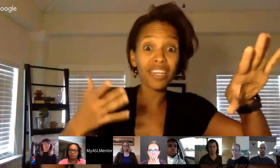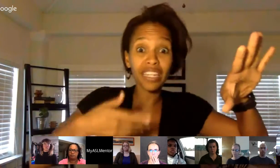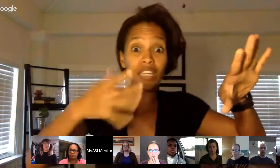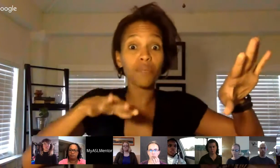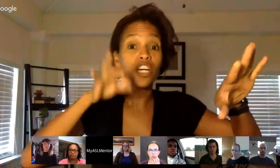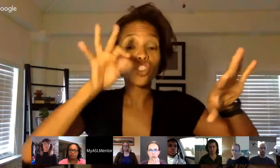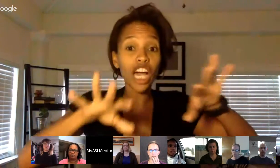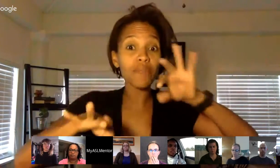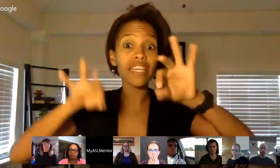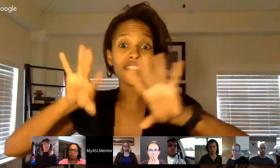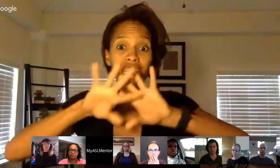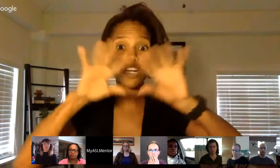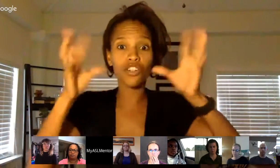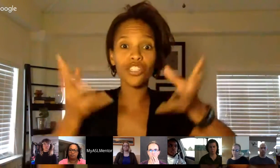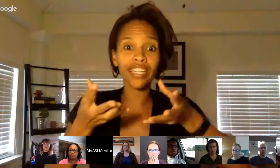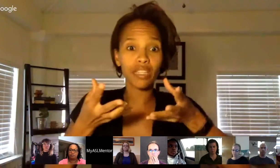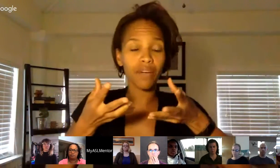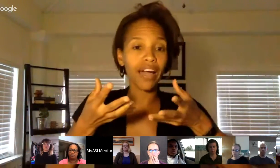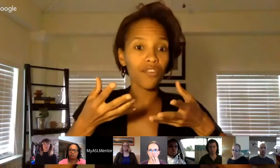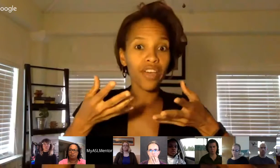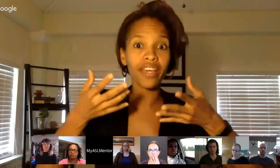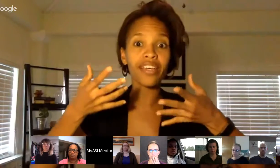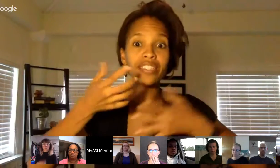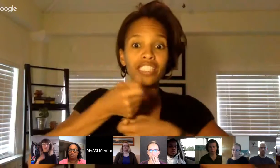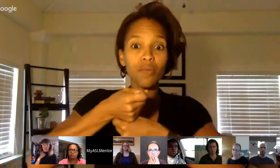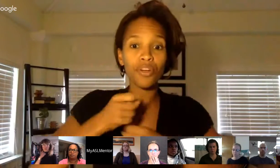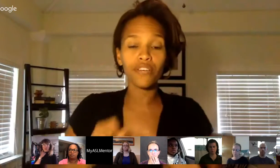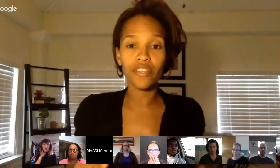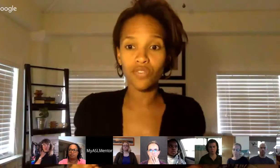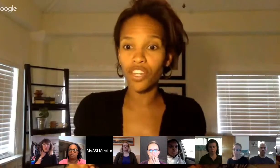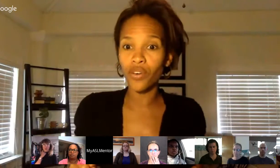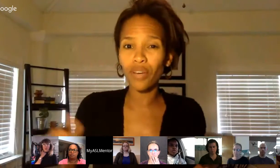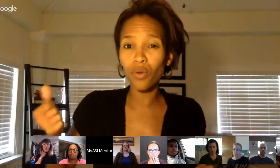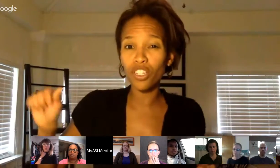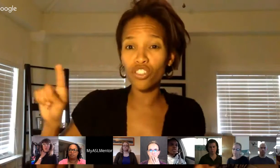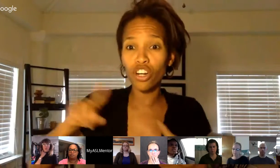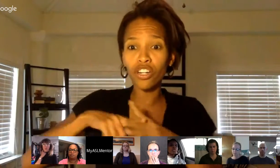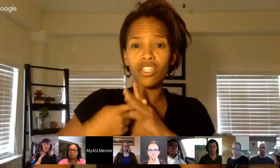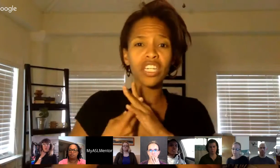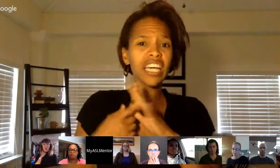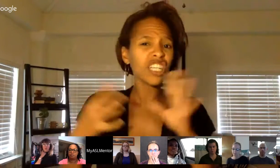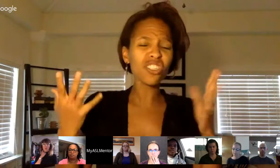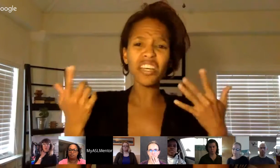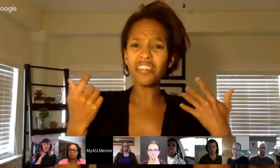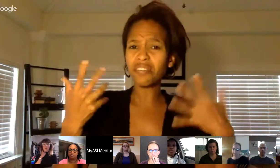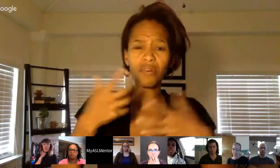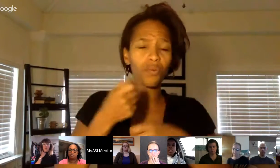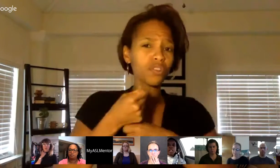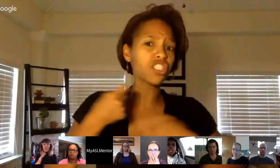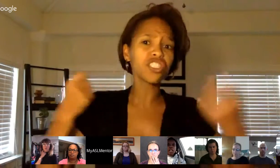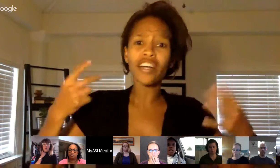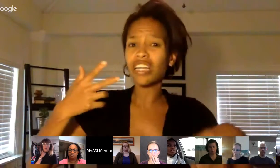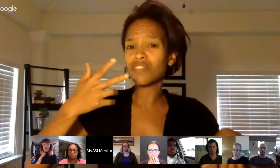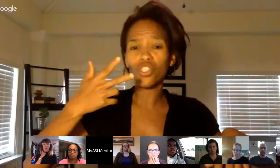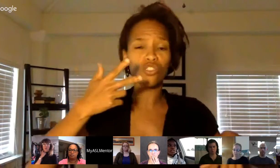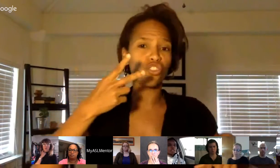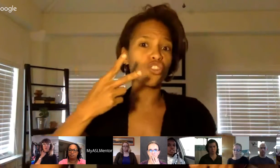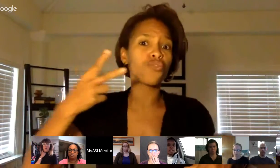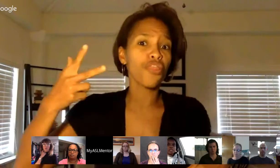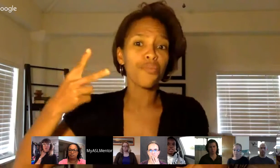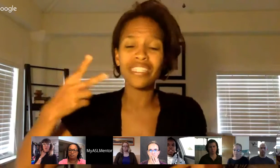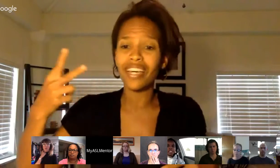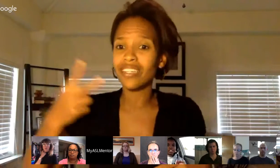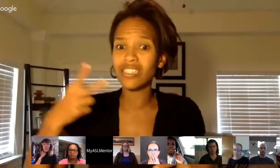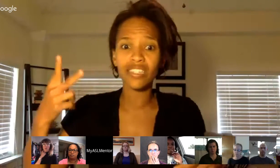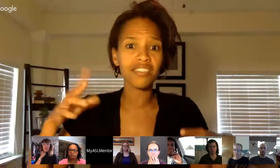this, and then we can keep chiming in to create some kind of a summary of this video. Anyone want to start? And just like talking